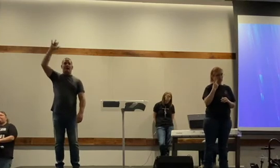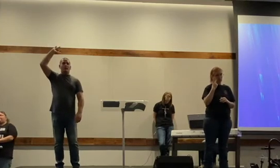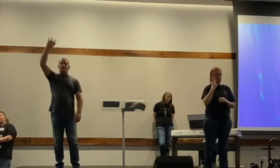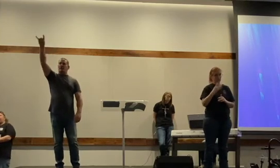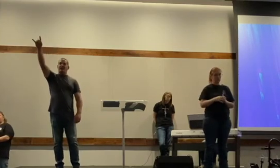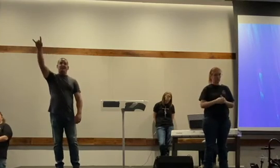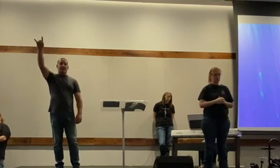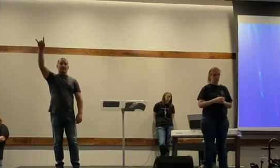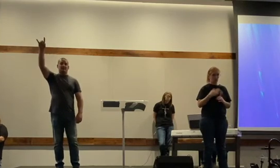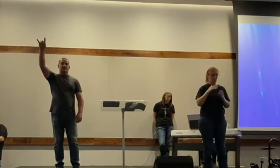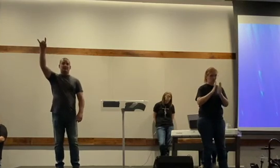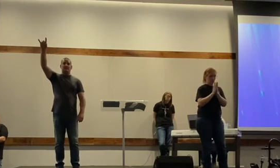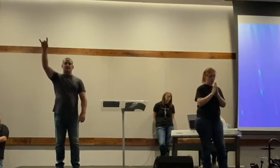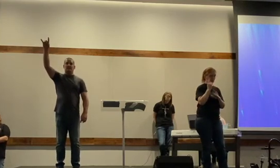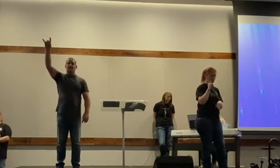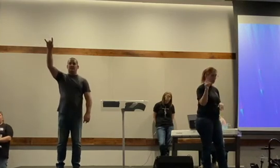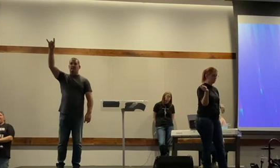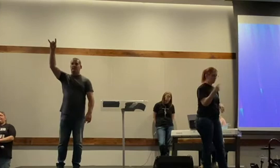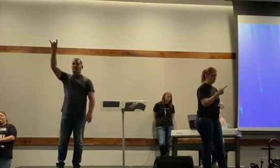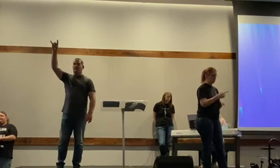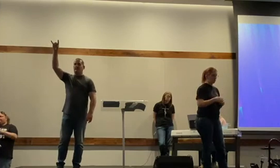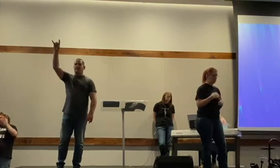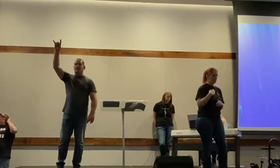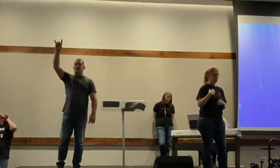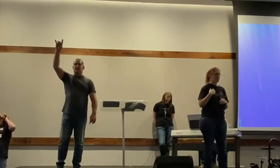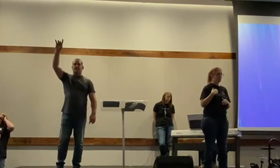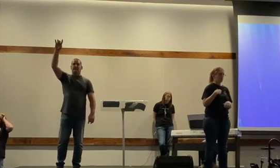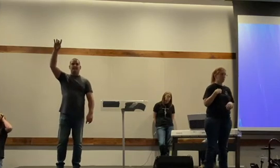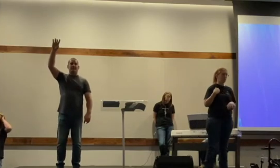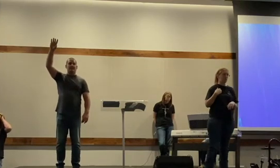hand. I want to pray for you.